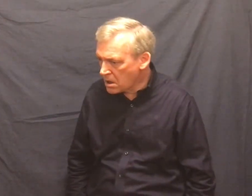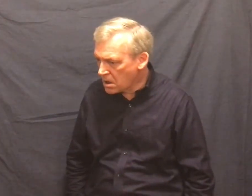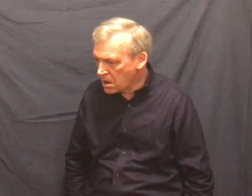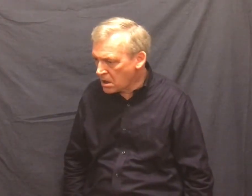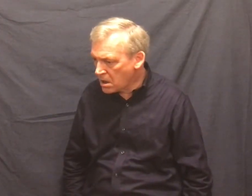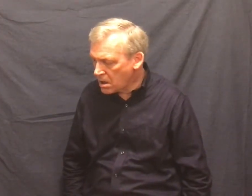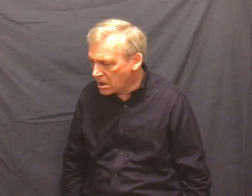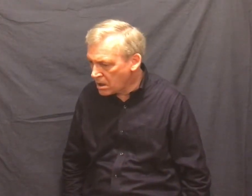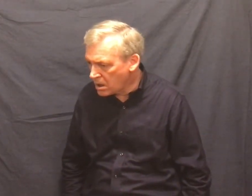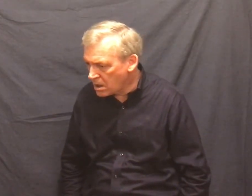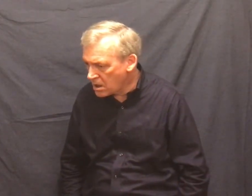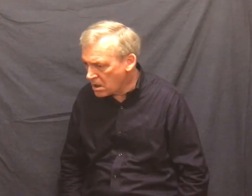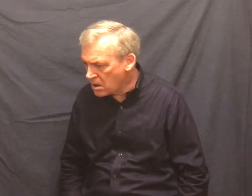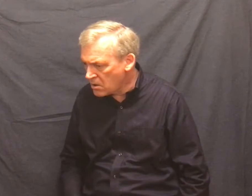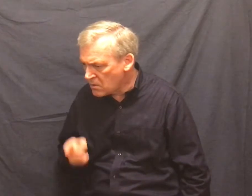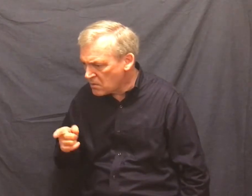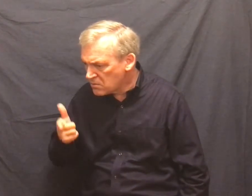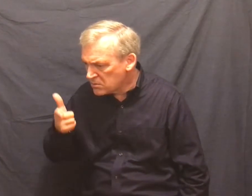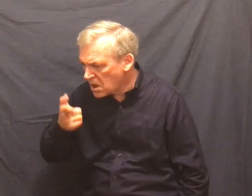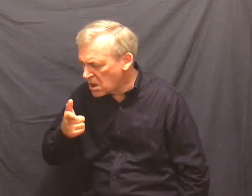How'd you do it, he said.